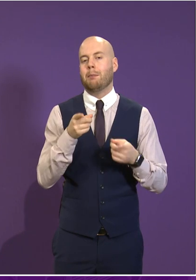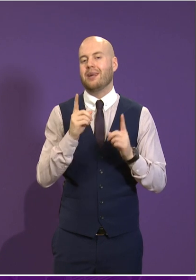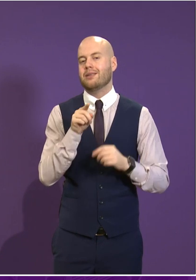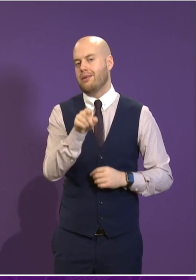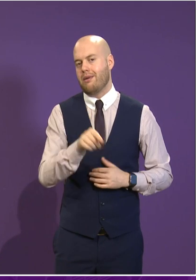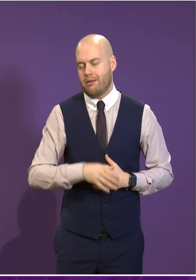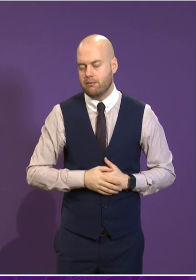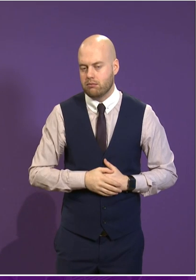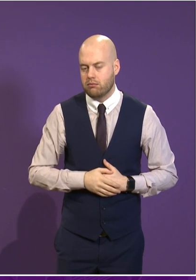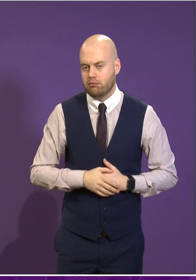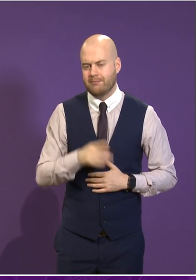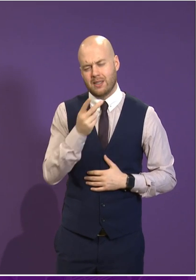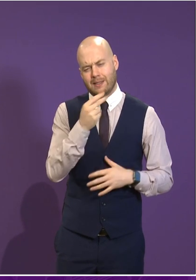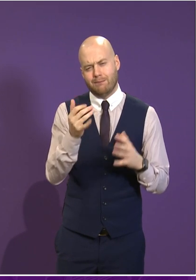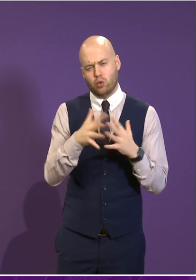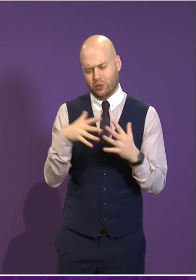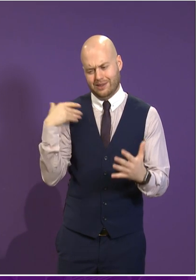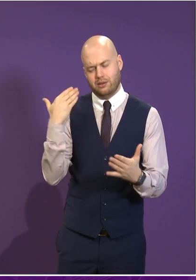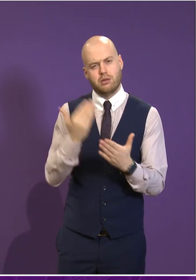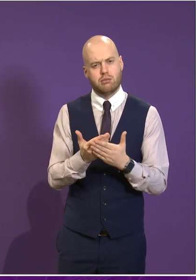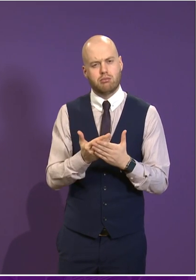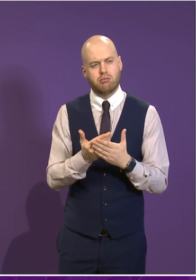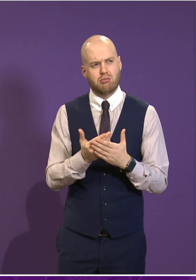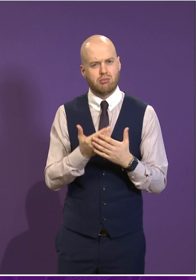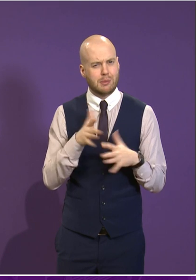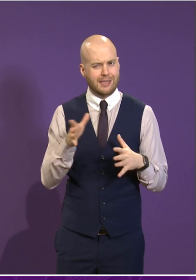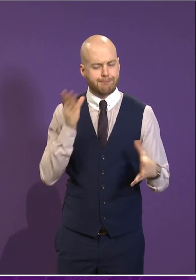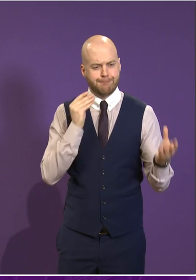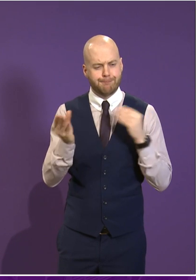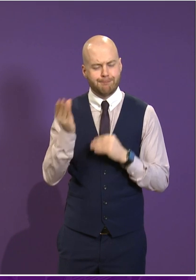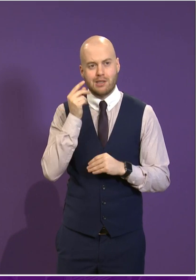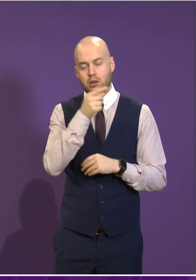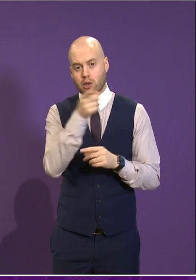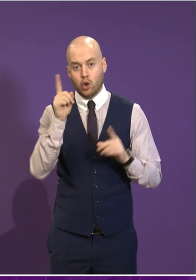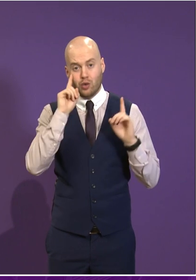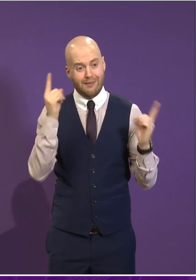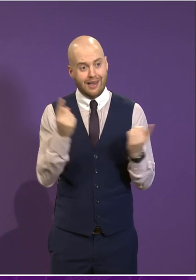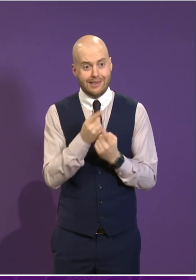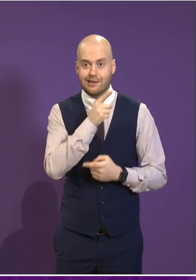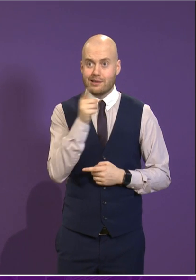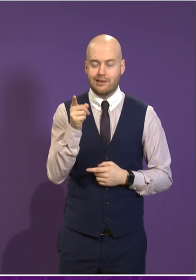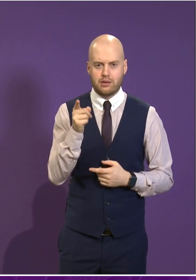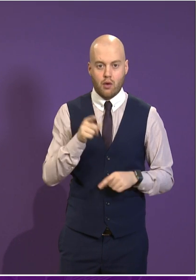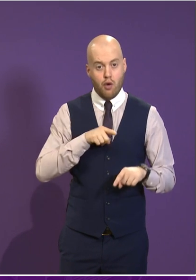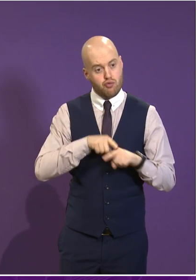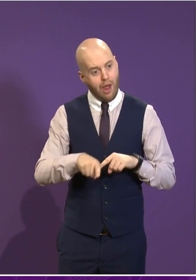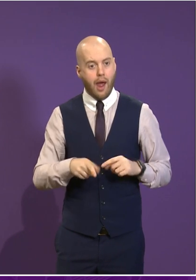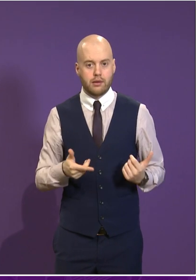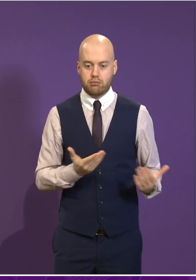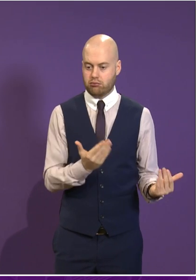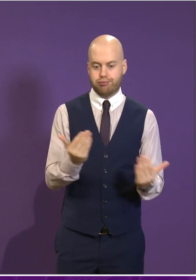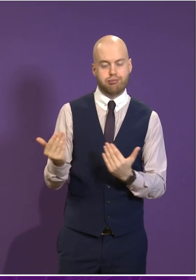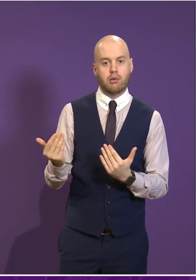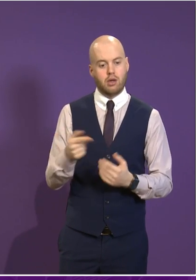We've heard quite a lot in the last few weeks that universities, I think, are trying to open the doors more